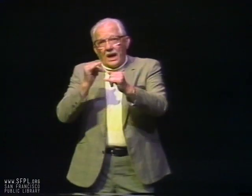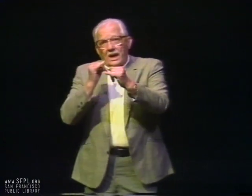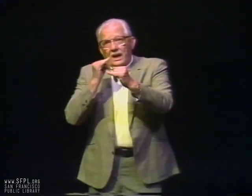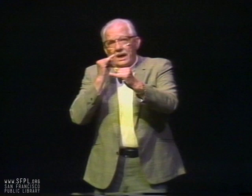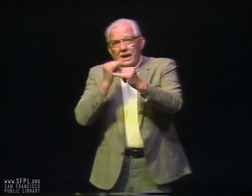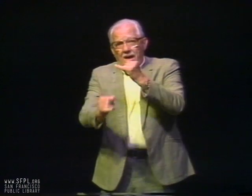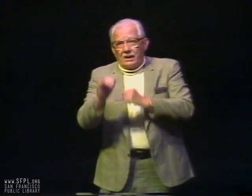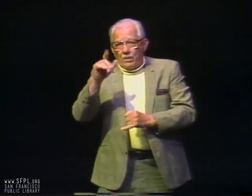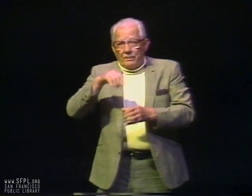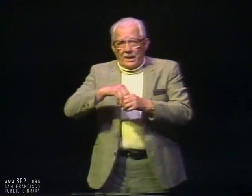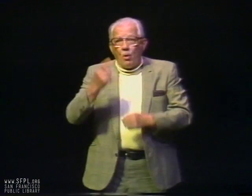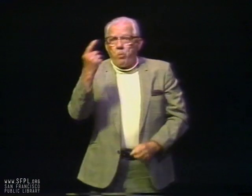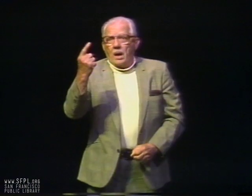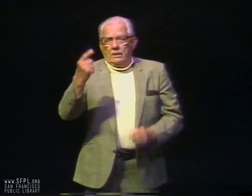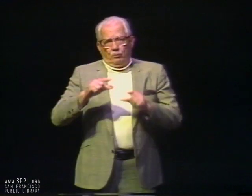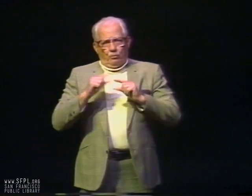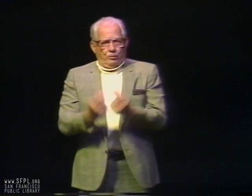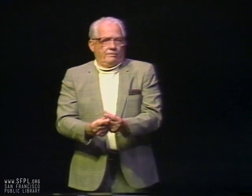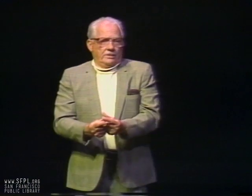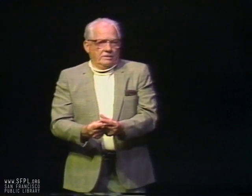merge into just one group.